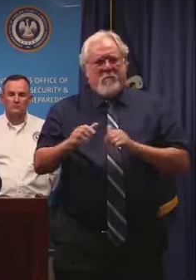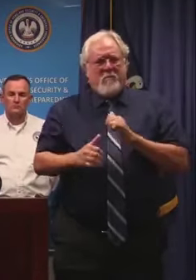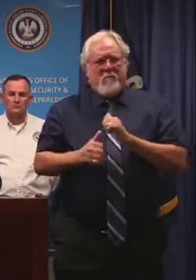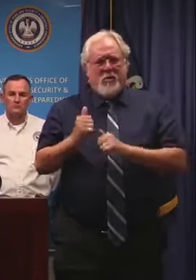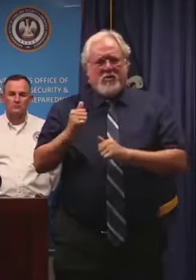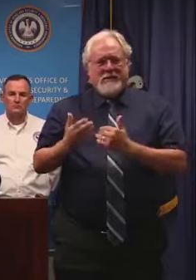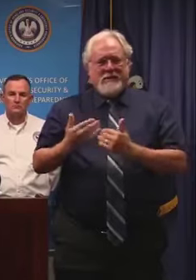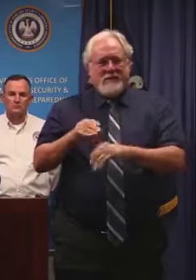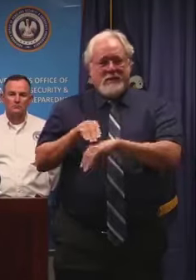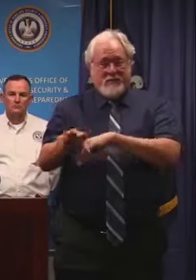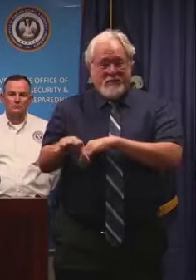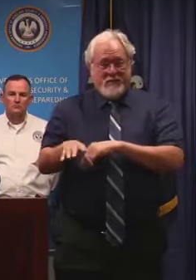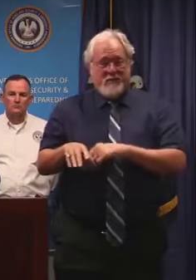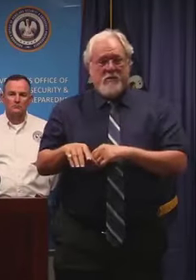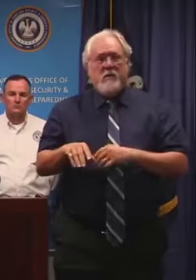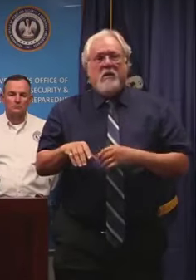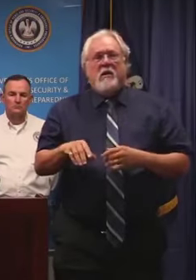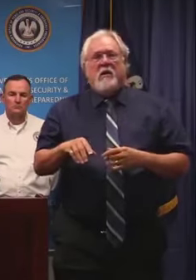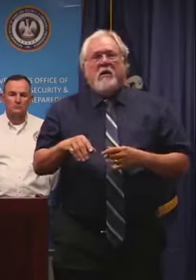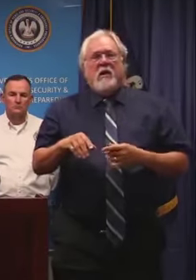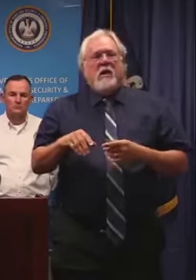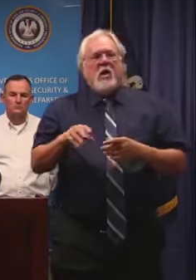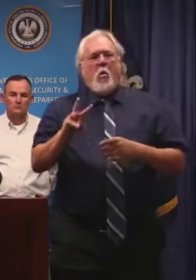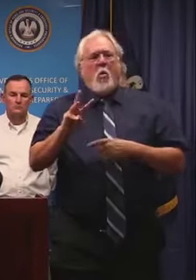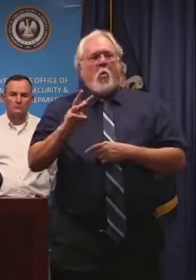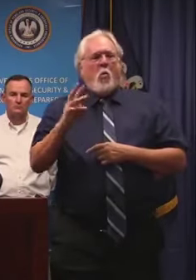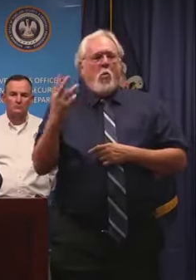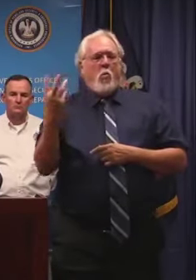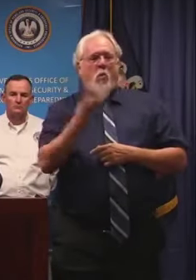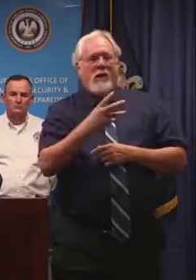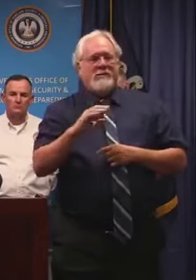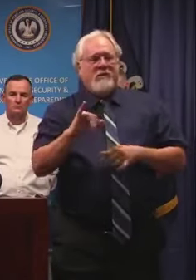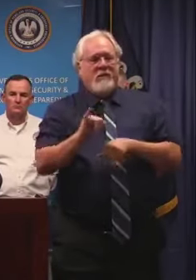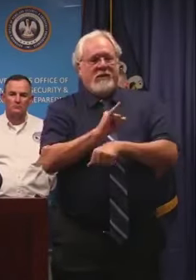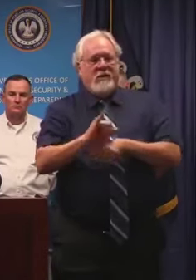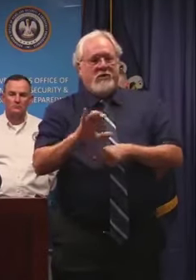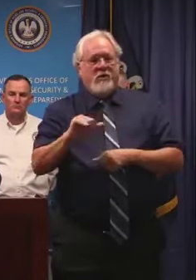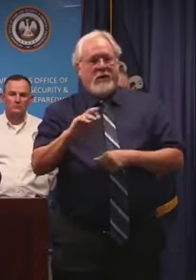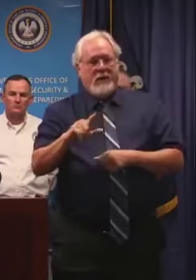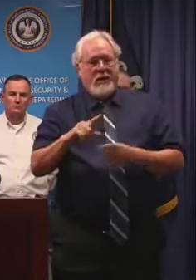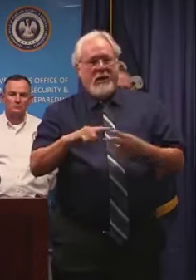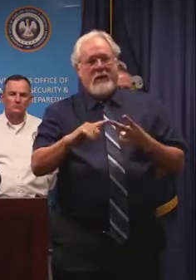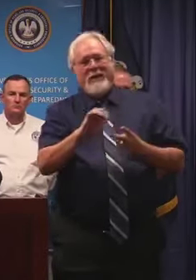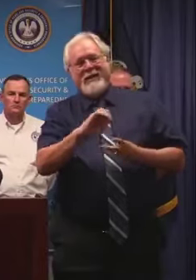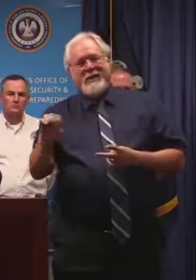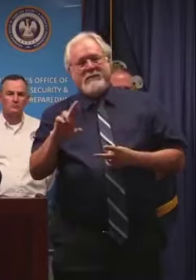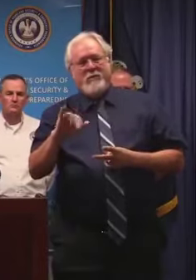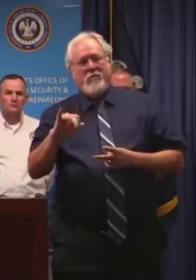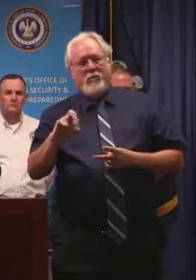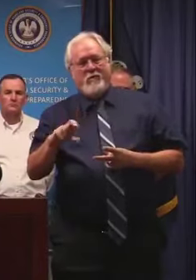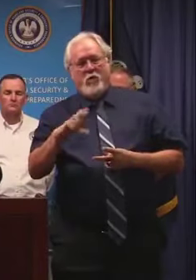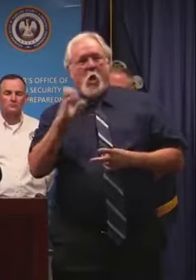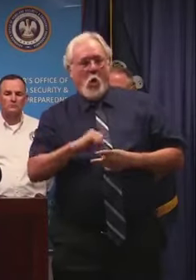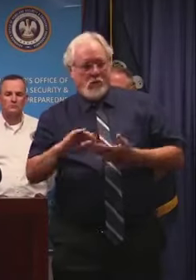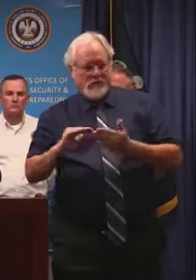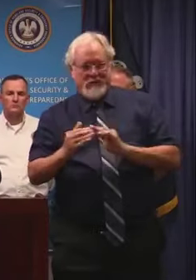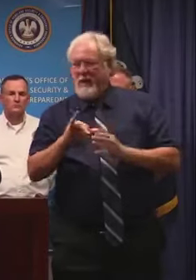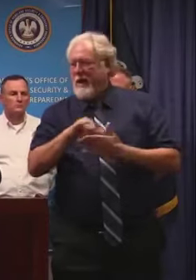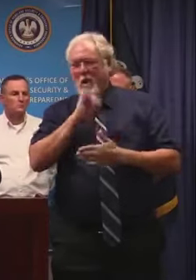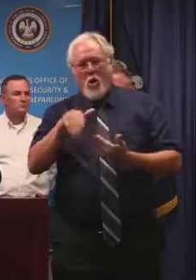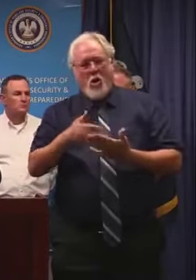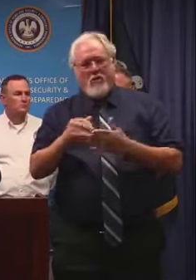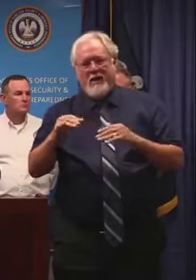as I understand it, west of the Industrial Canal and east of the river. So it's the old city. And not all of that area